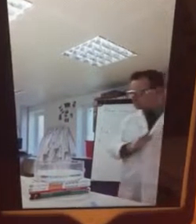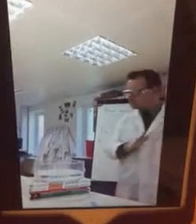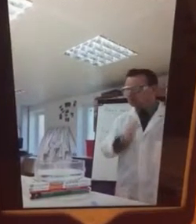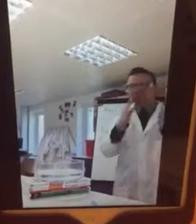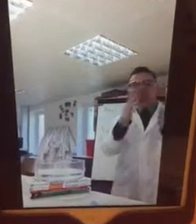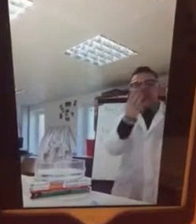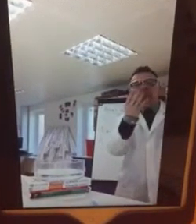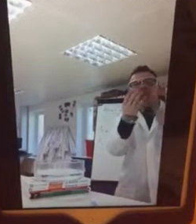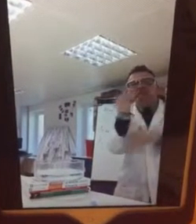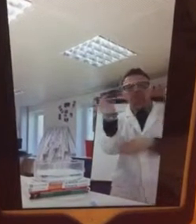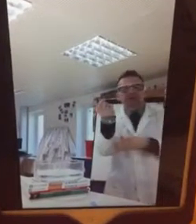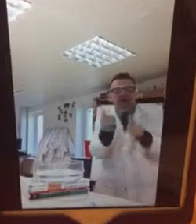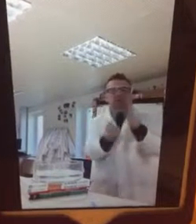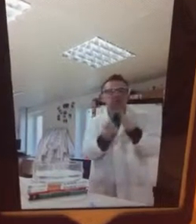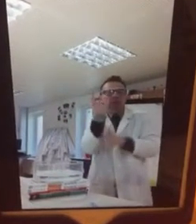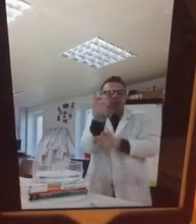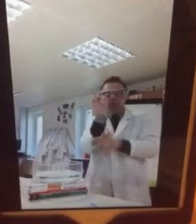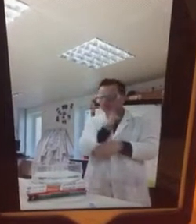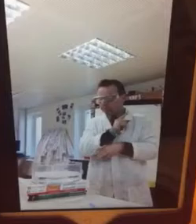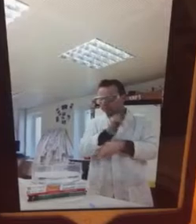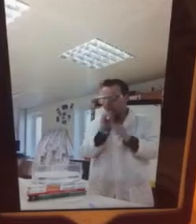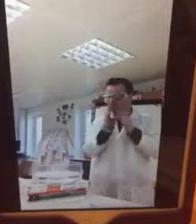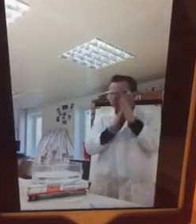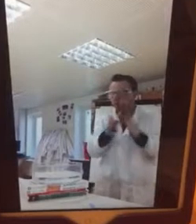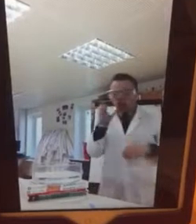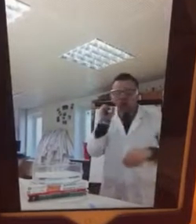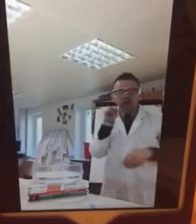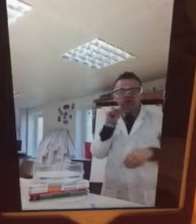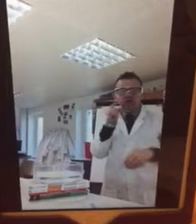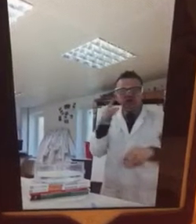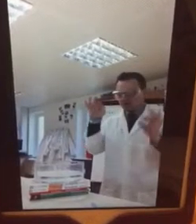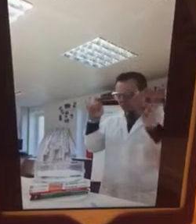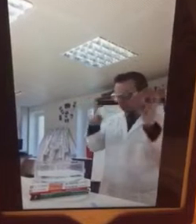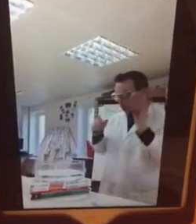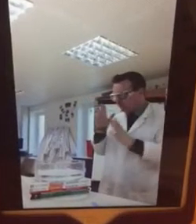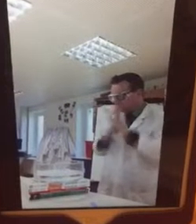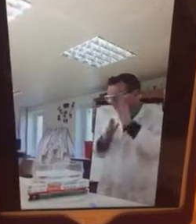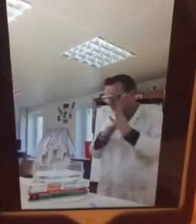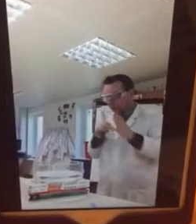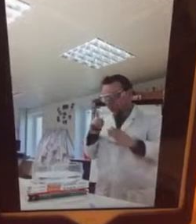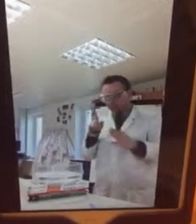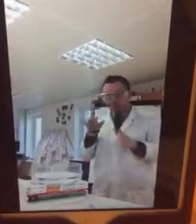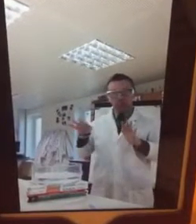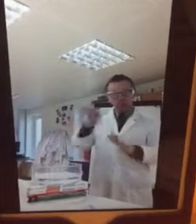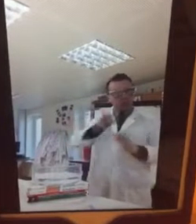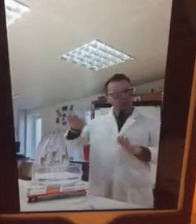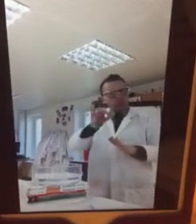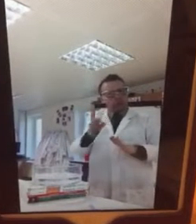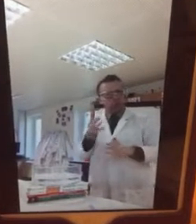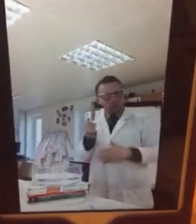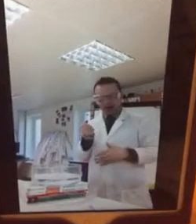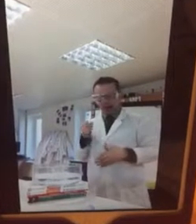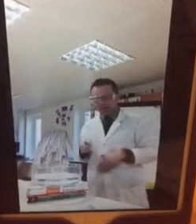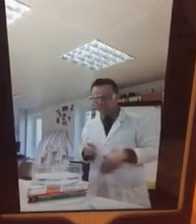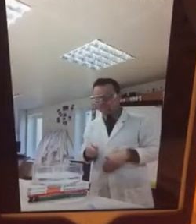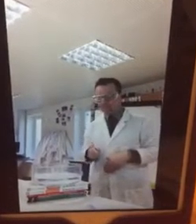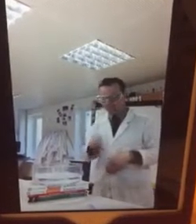So I was sort of expecting a flame, but never mind. Sometimes it bursts into a little orange flame, but this time it just span around